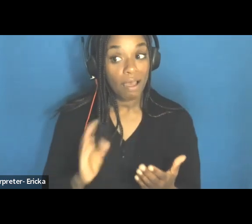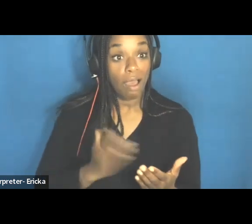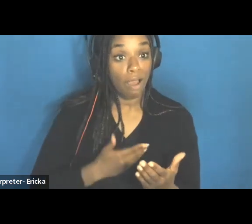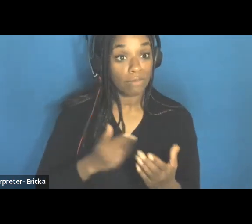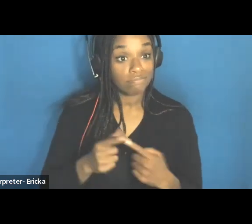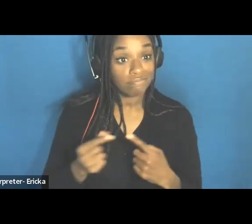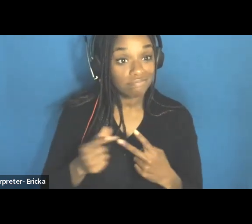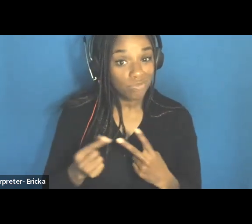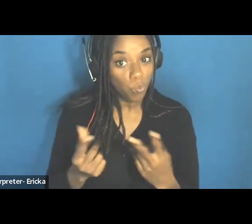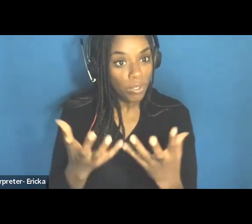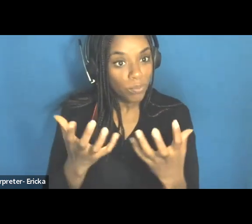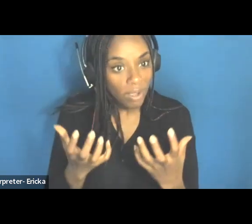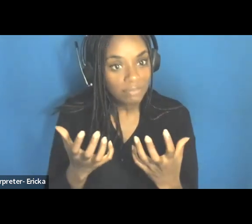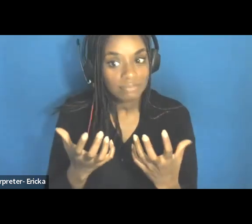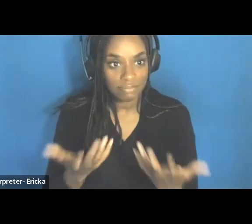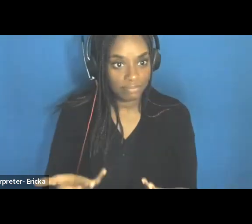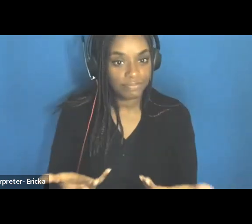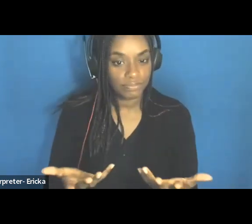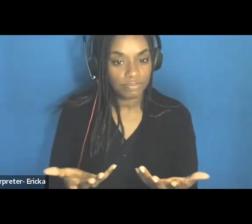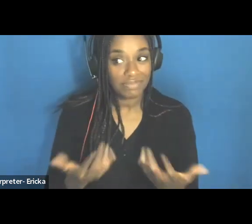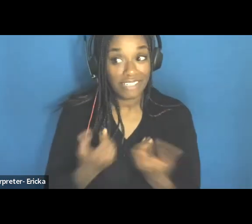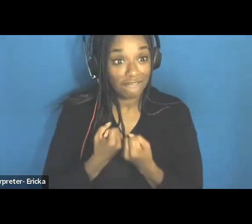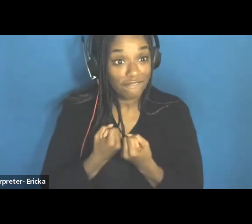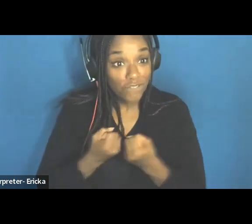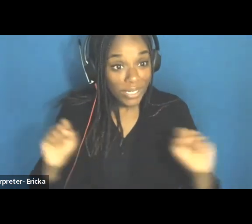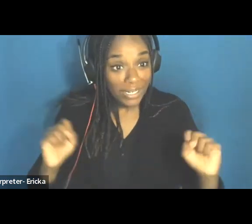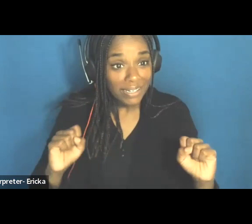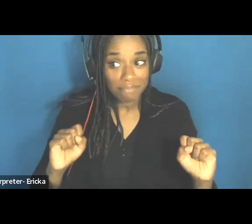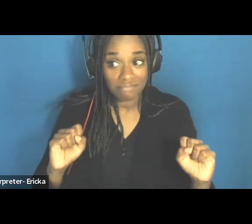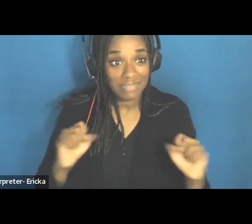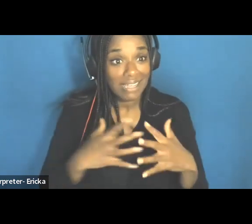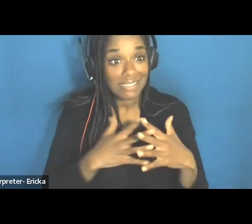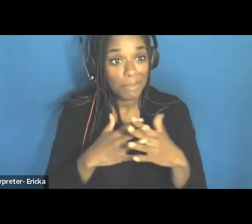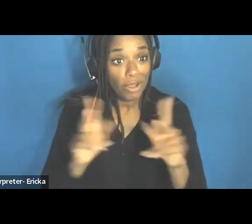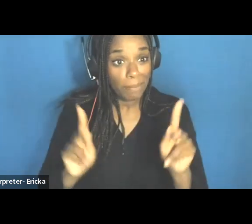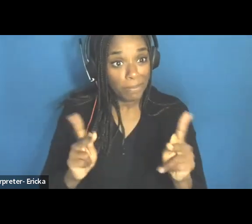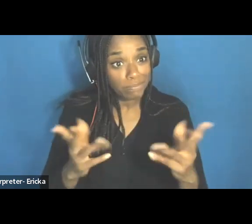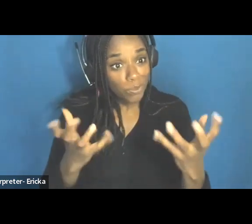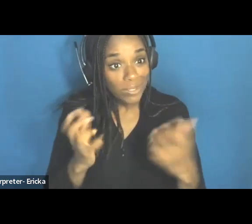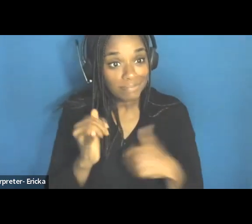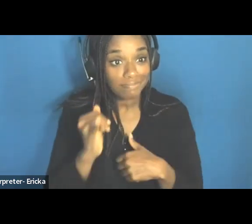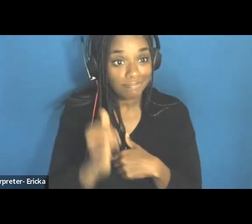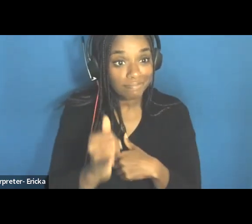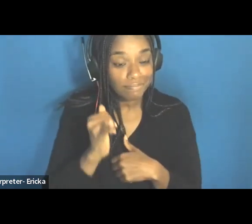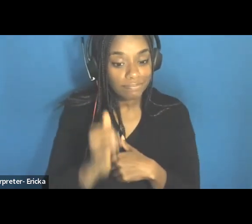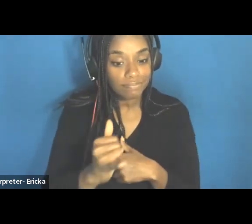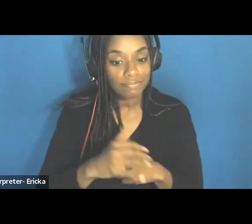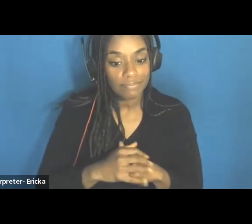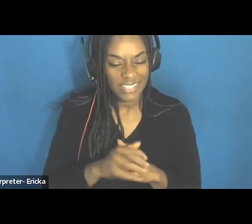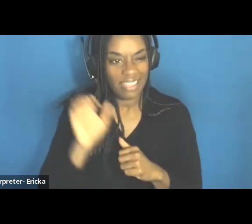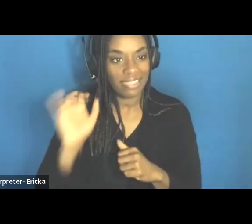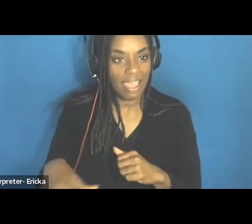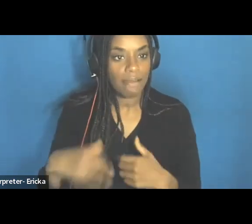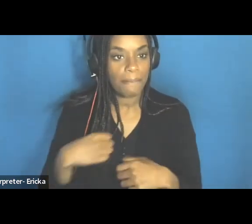want options, we want freedom as American people in this country. And that, I think, unites